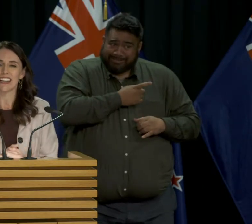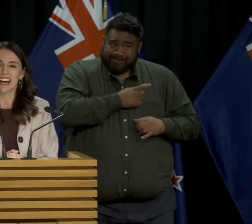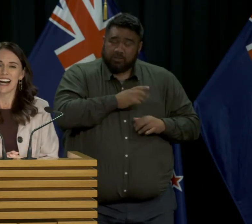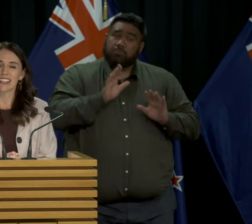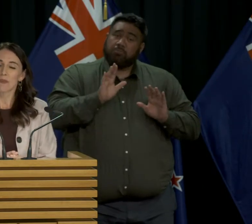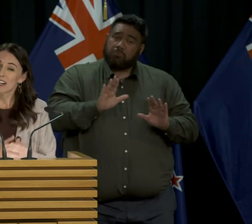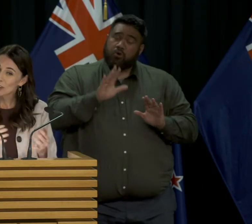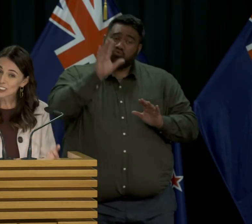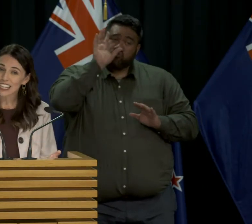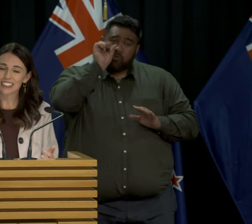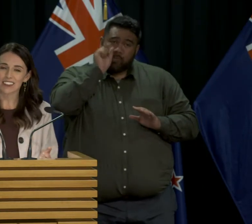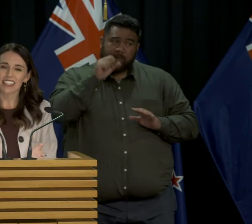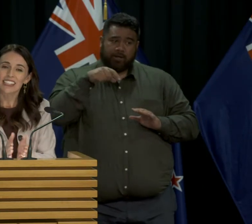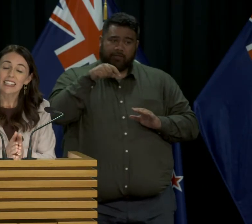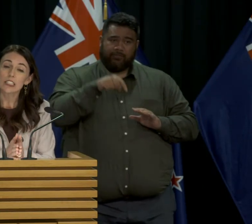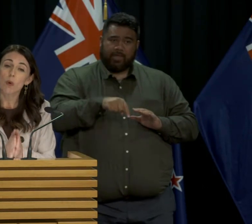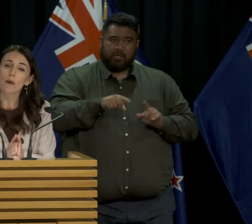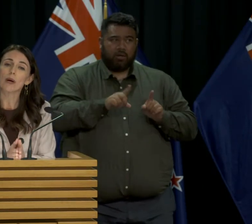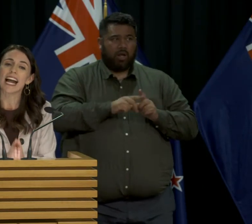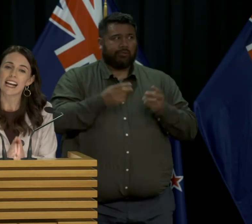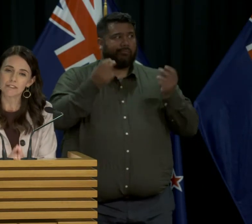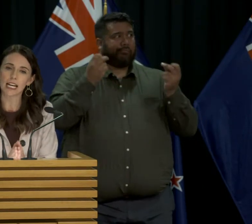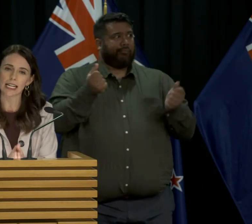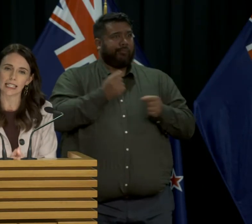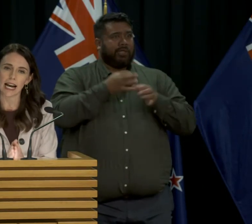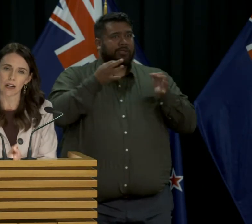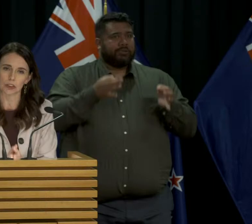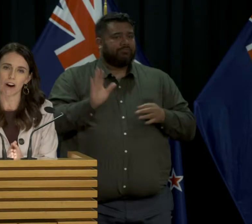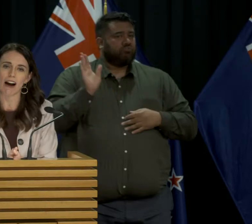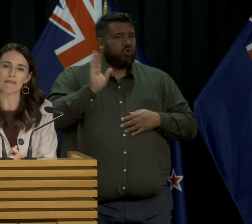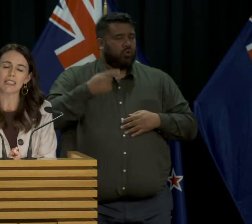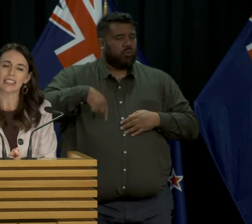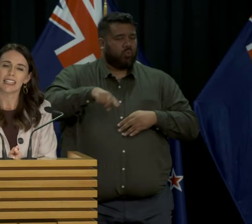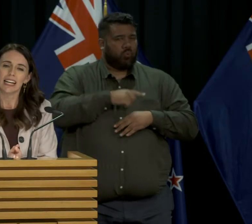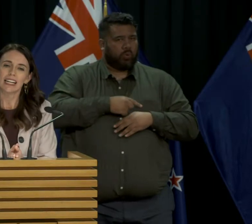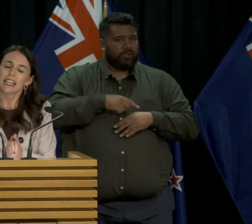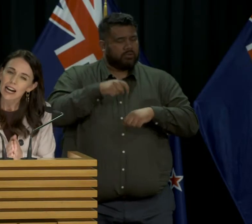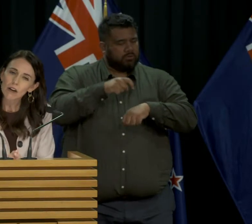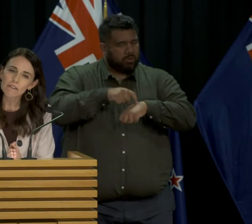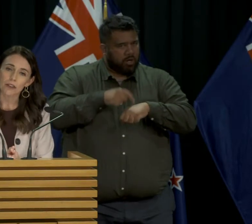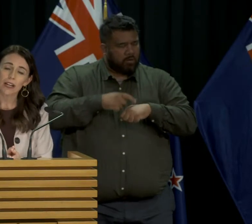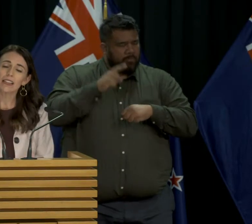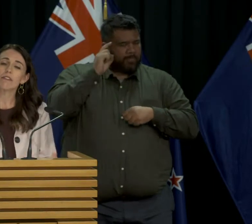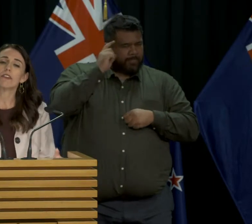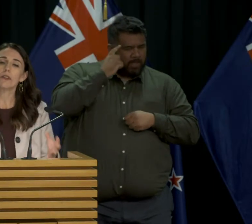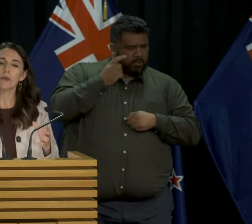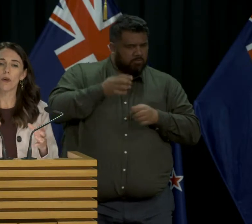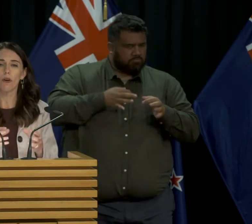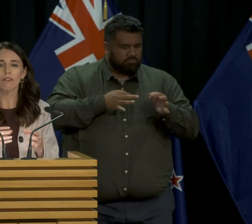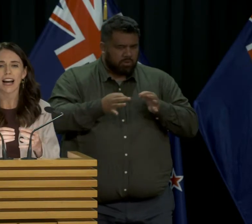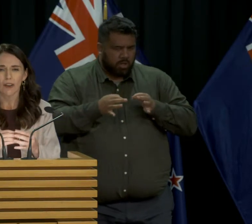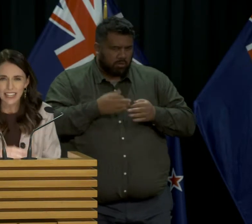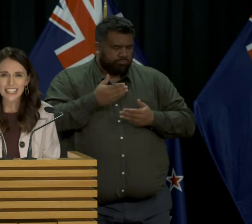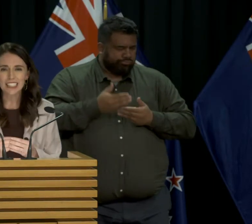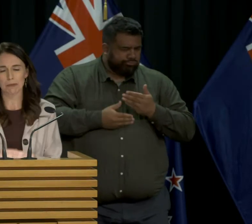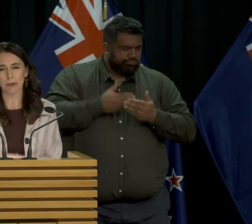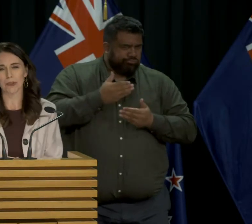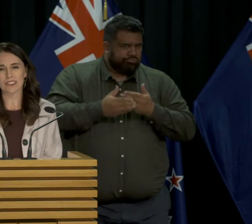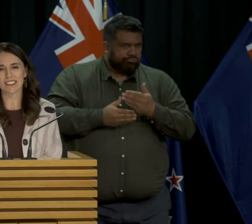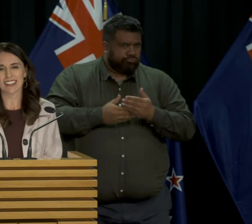something that we have not taken lightly. That's why we have taken our time. In our view, and the view of